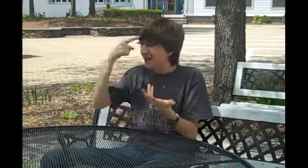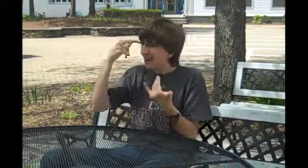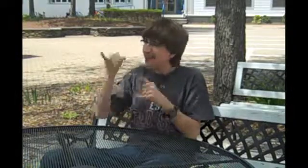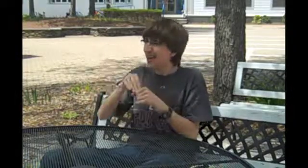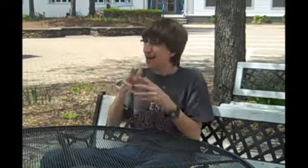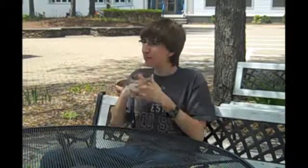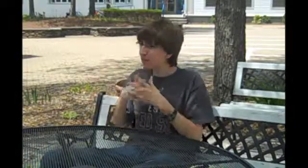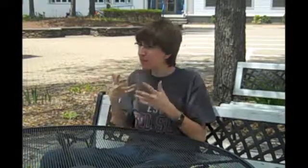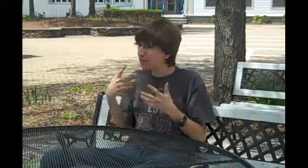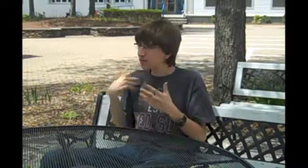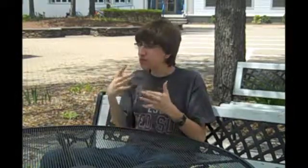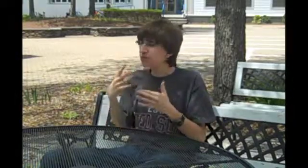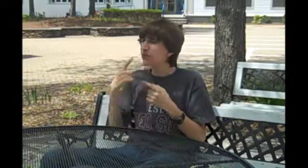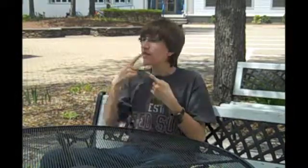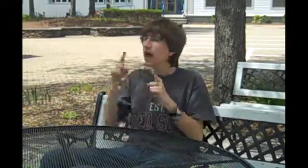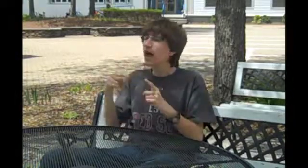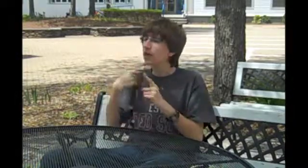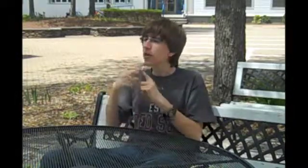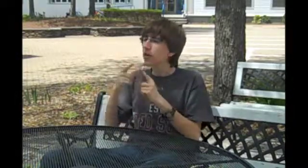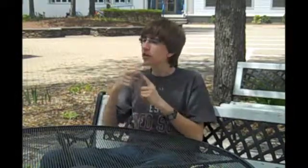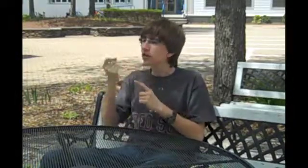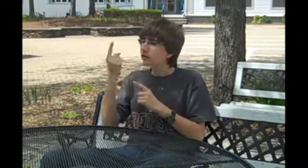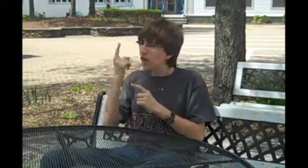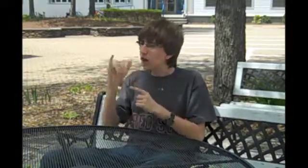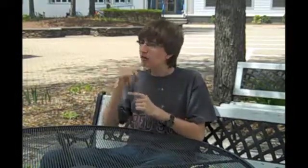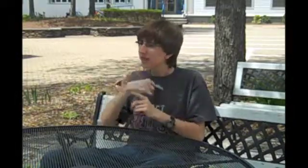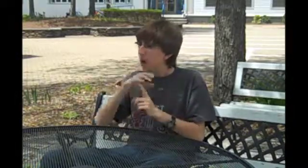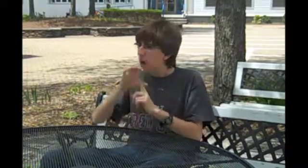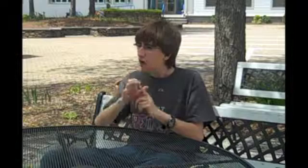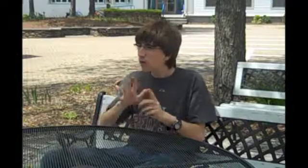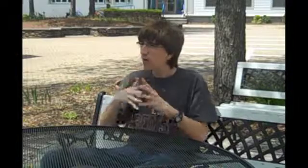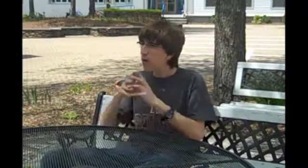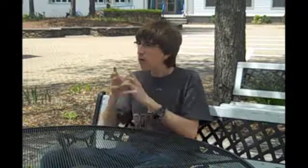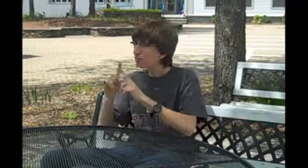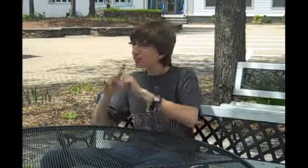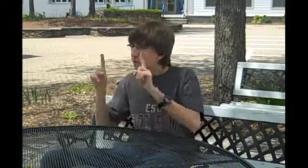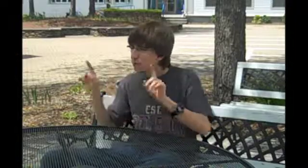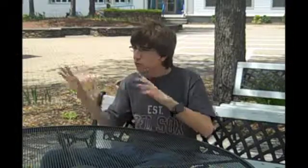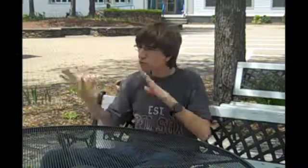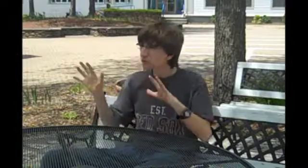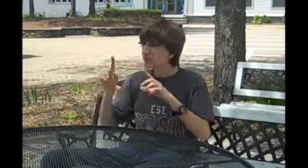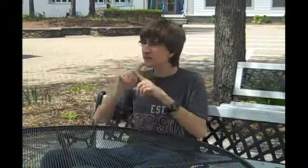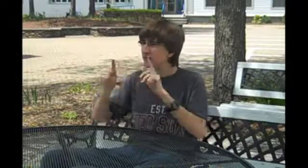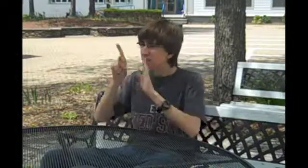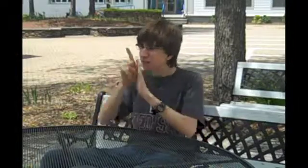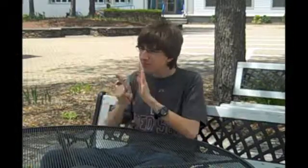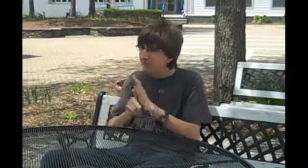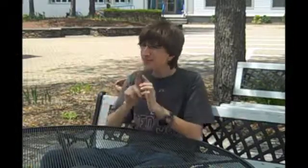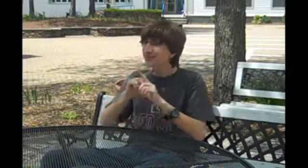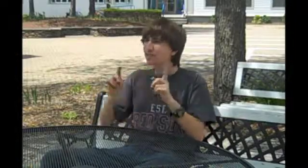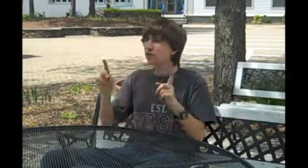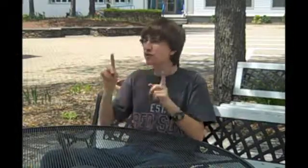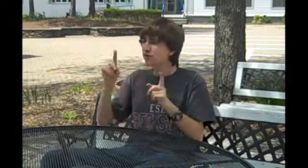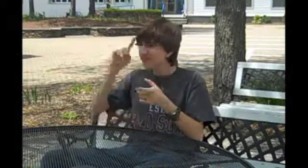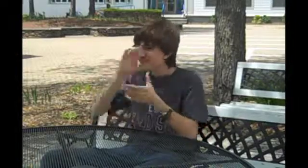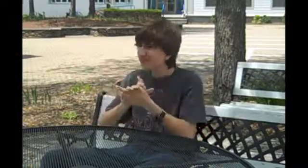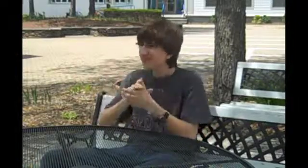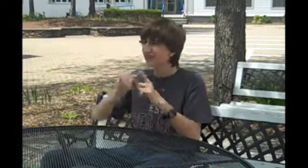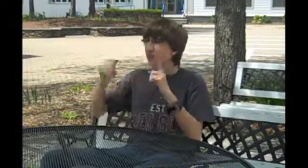think you can understand how different it is until you're there. And I think being there also helps me understand my own